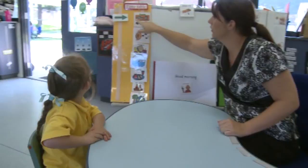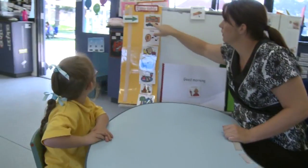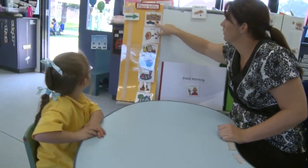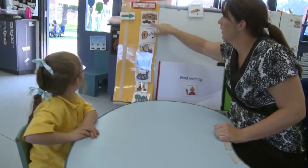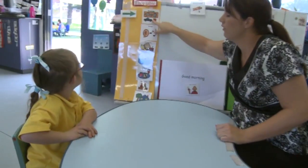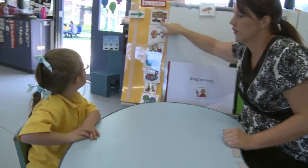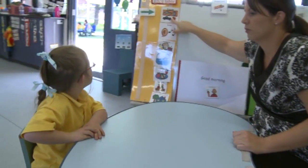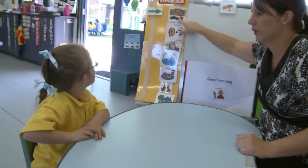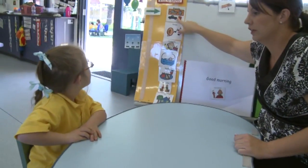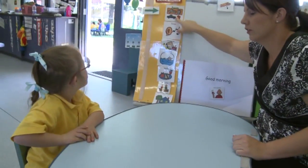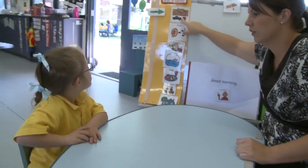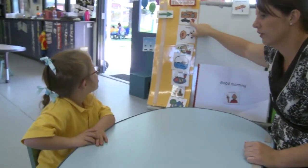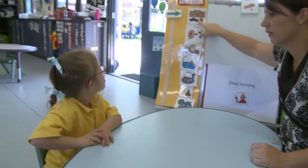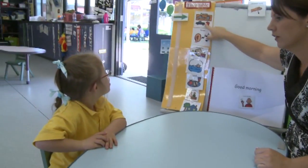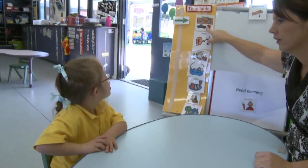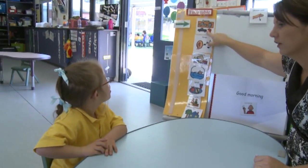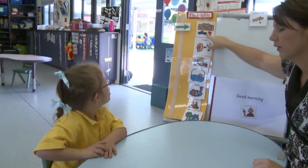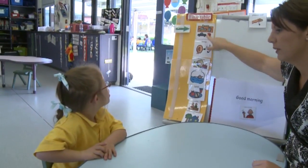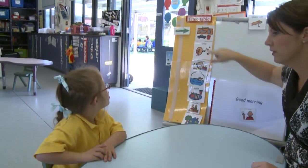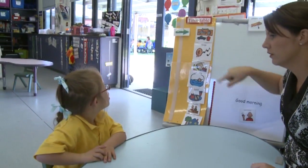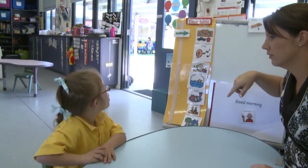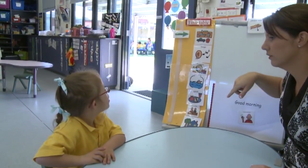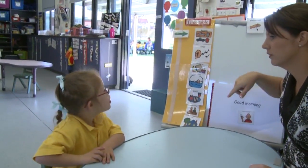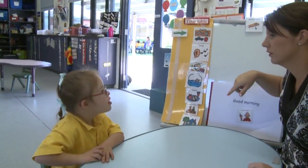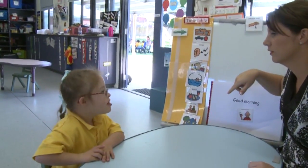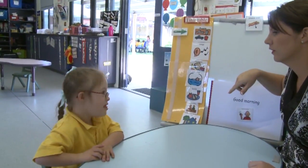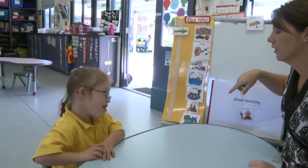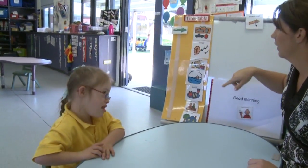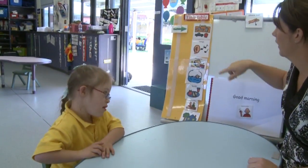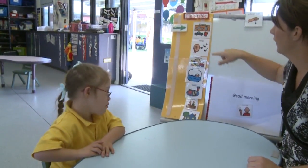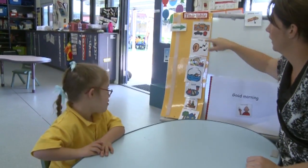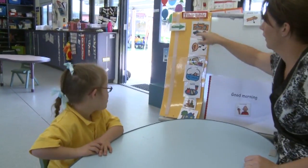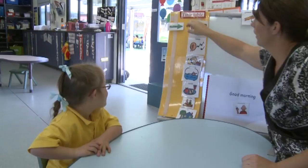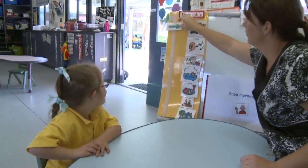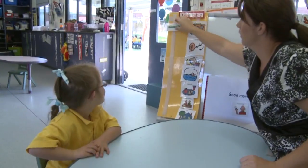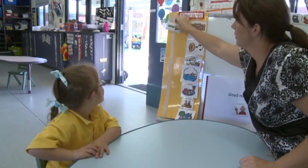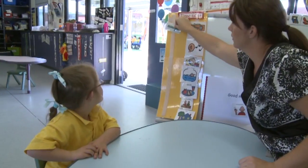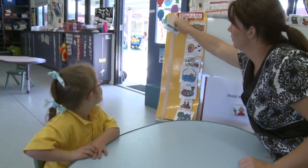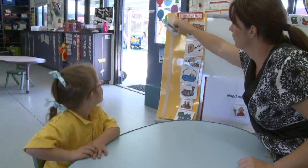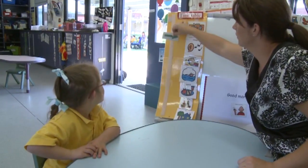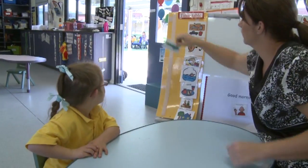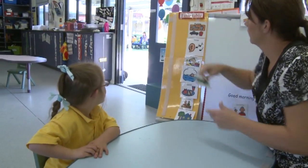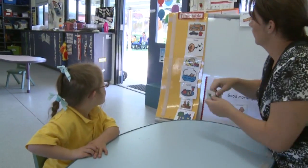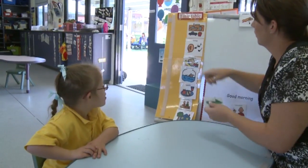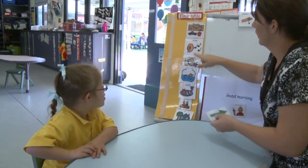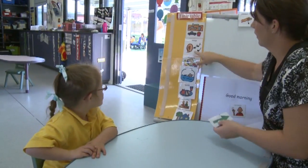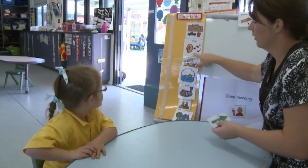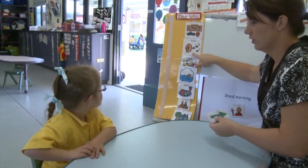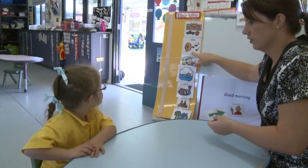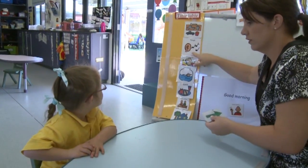the arrow is pointing to the puzzle. And then after the puzzle, we're going to do